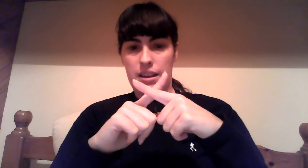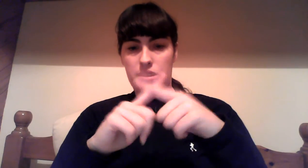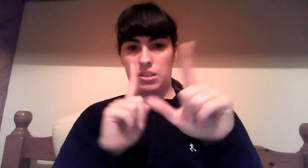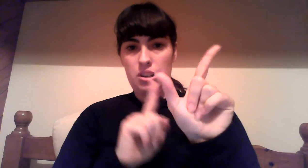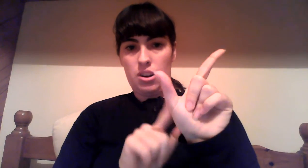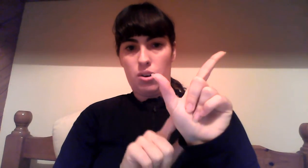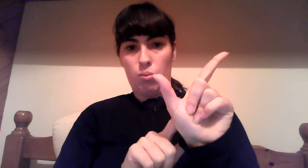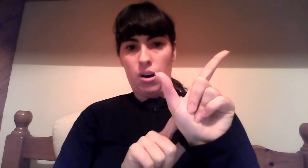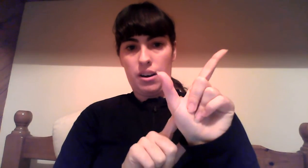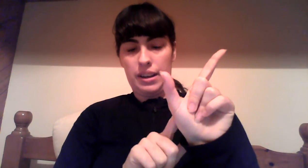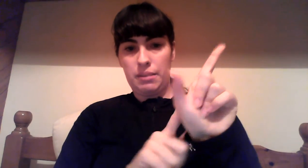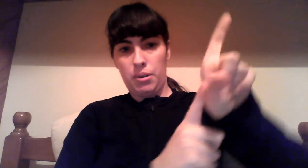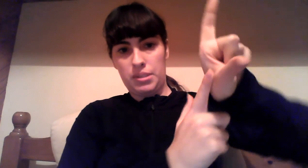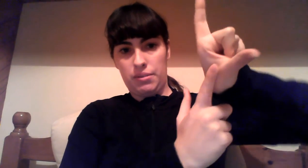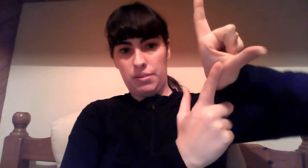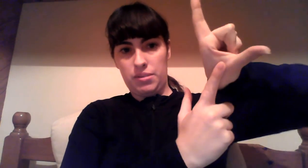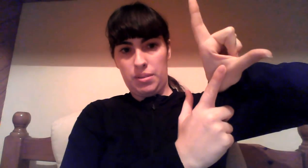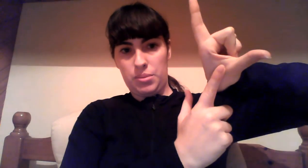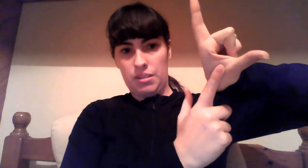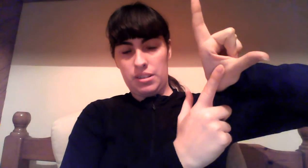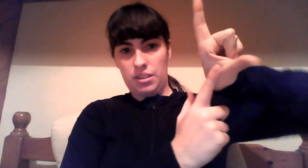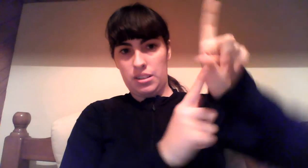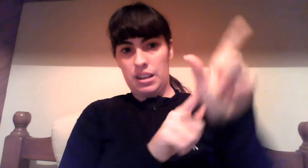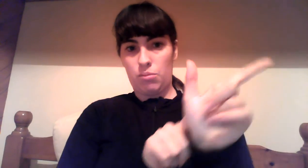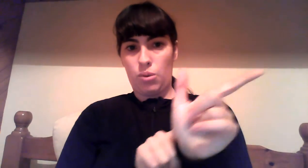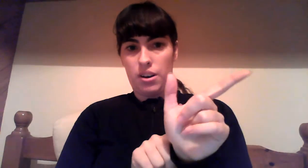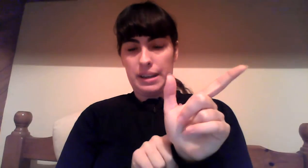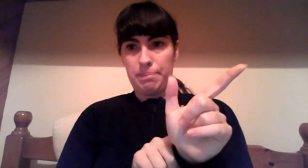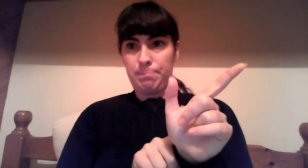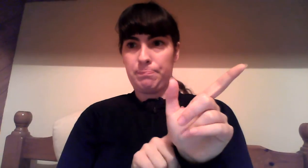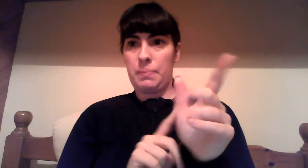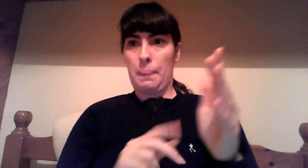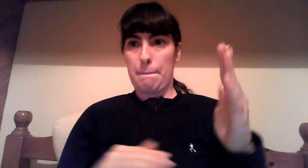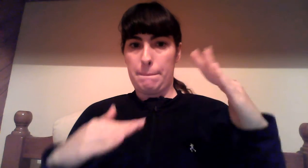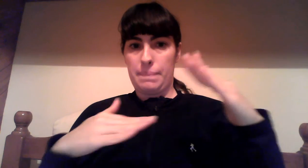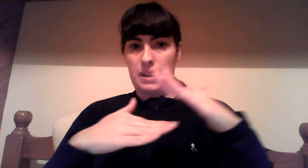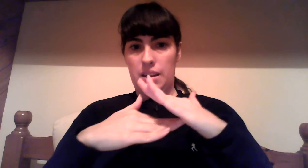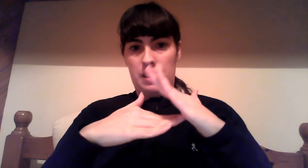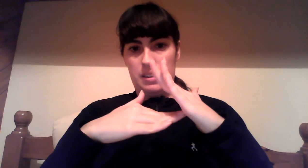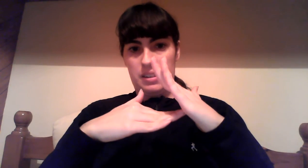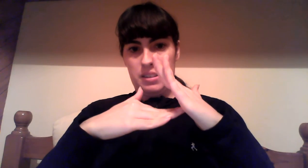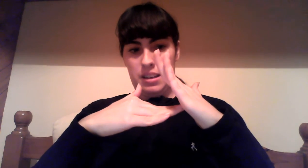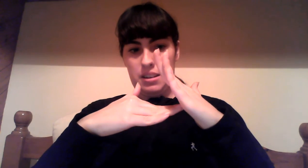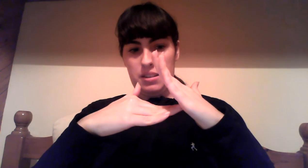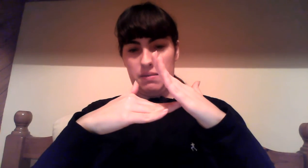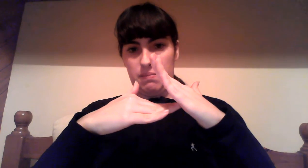X, Y, but obviously if it's flipped around it looks like that, Y, and